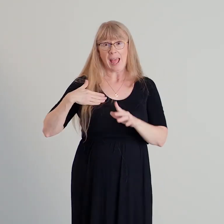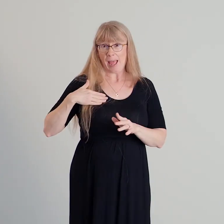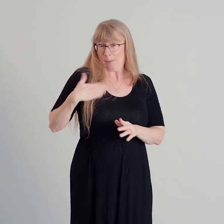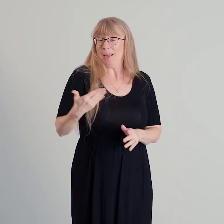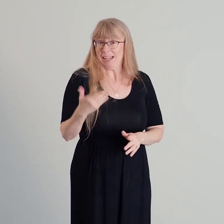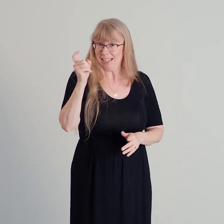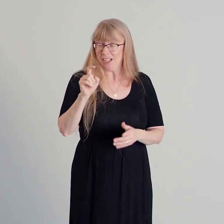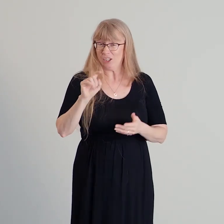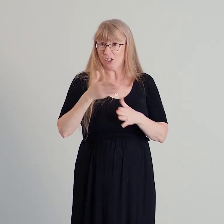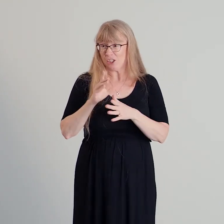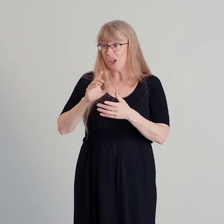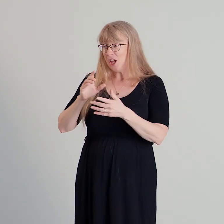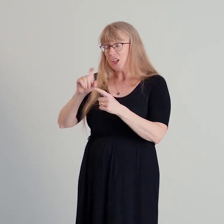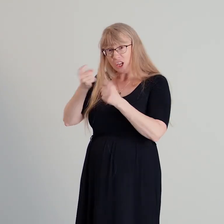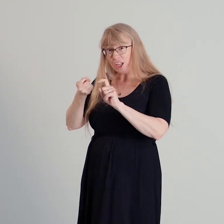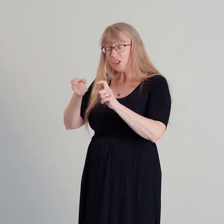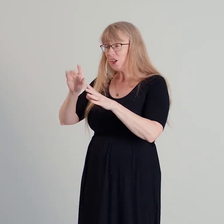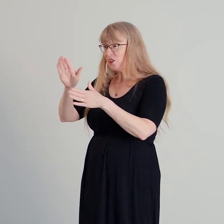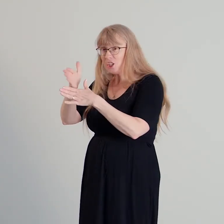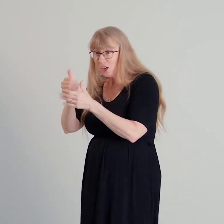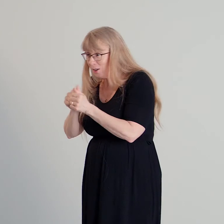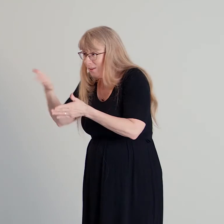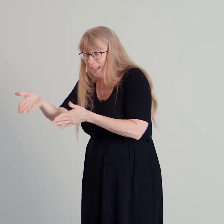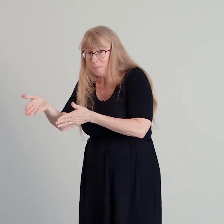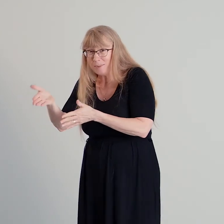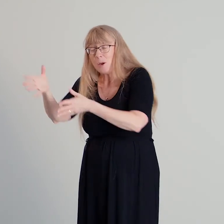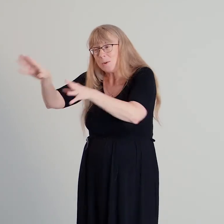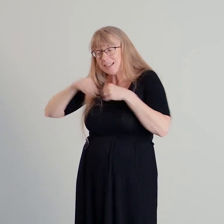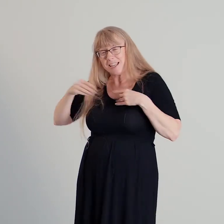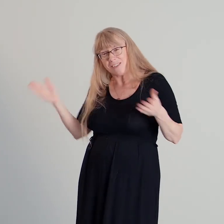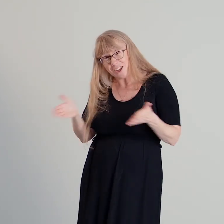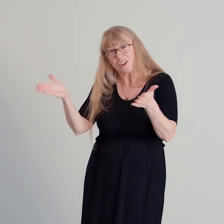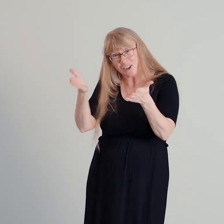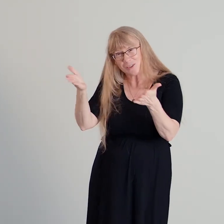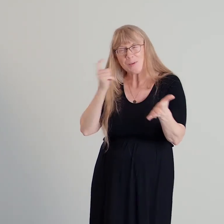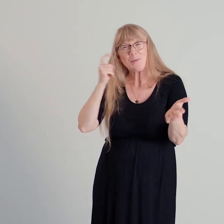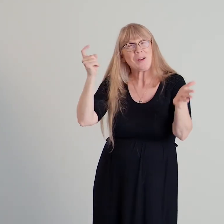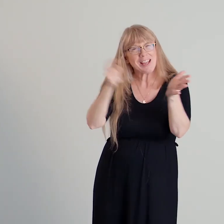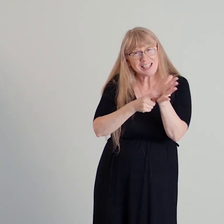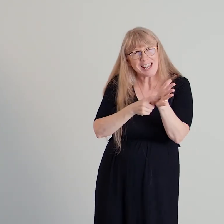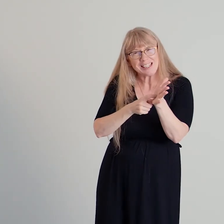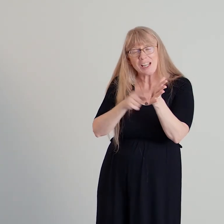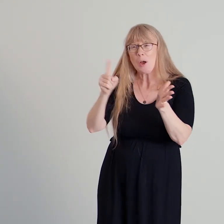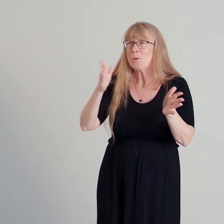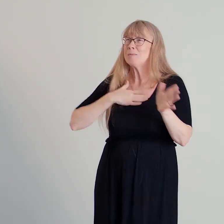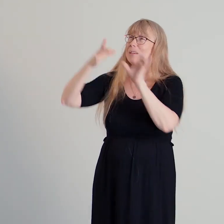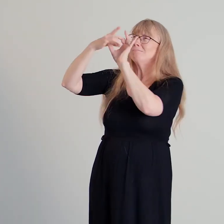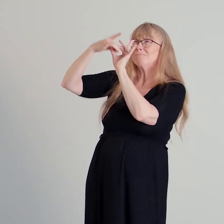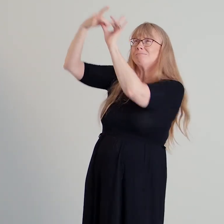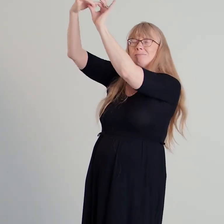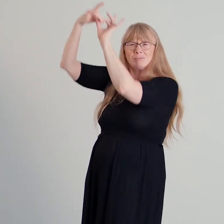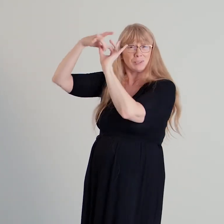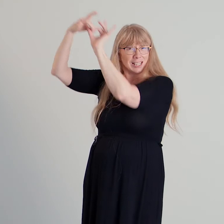It's sharing that with people around us. It's getting that encouragement from those around us. It's recognizing, where is my